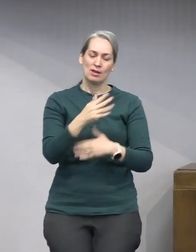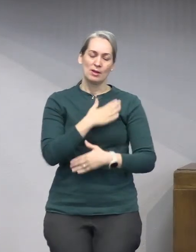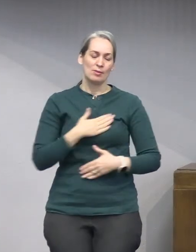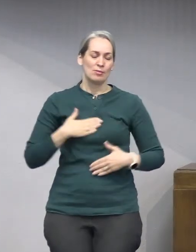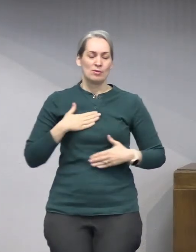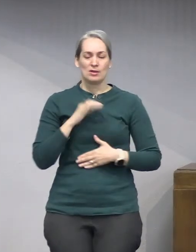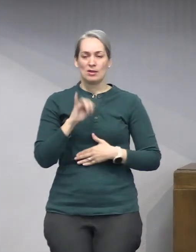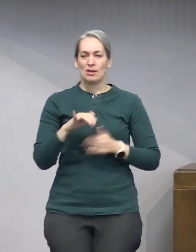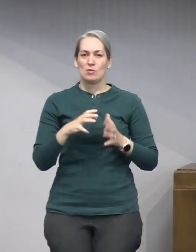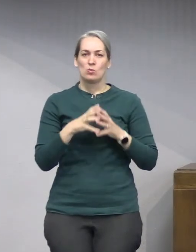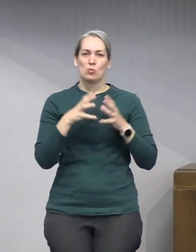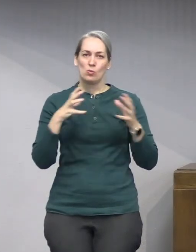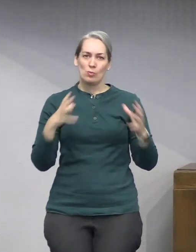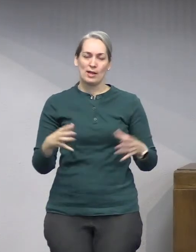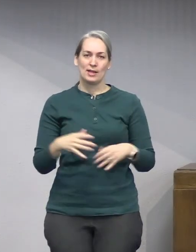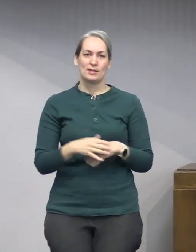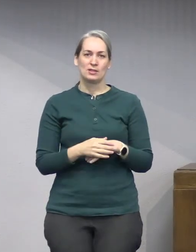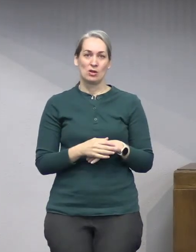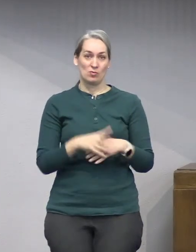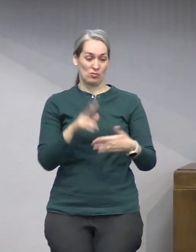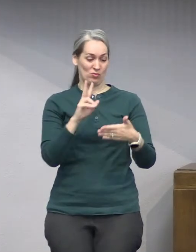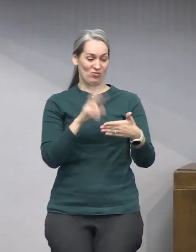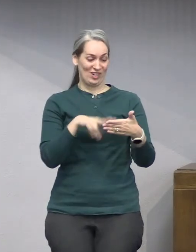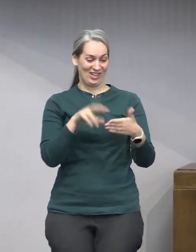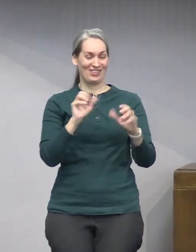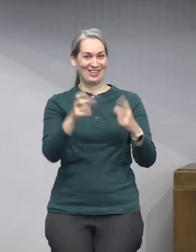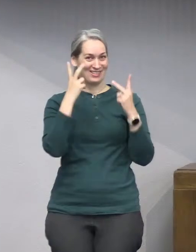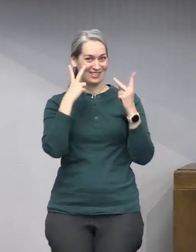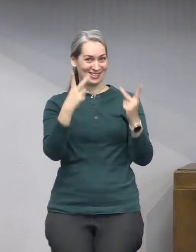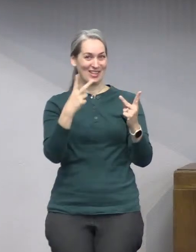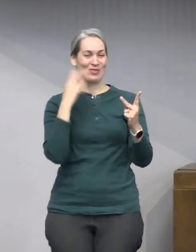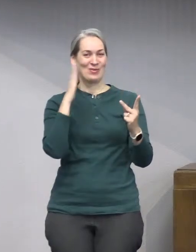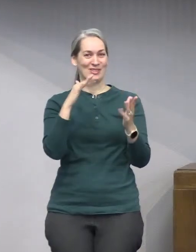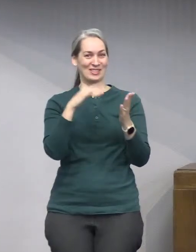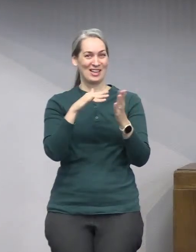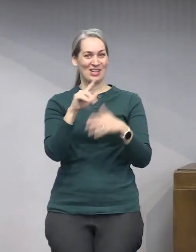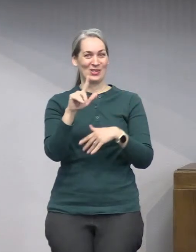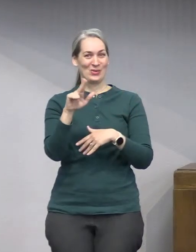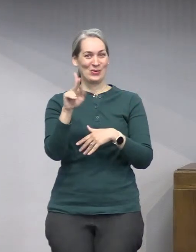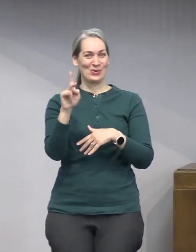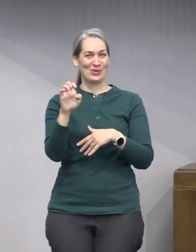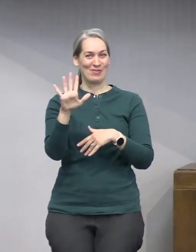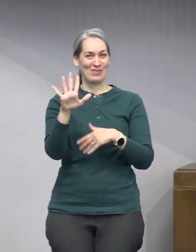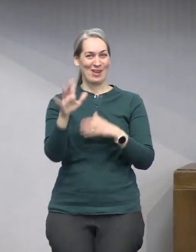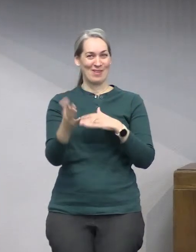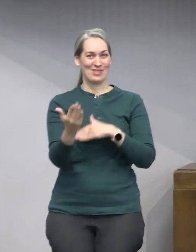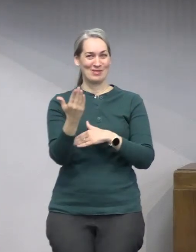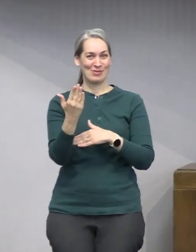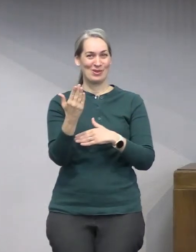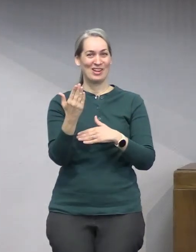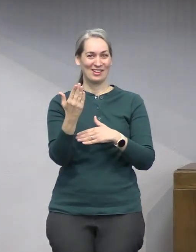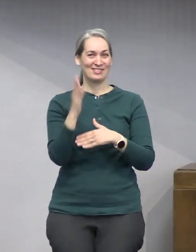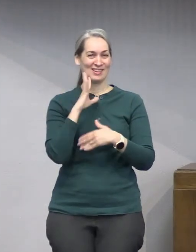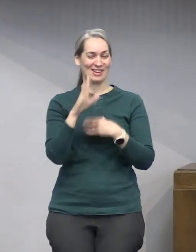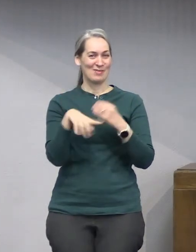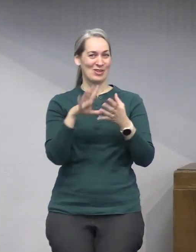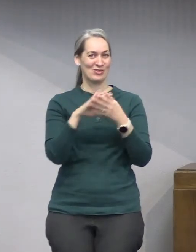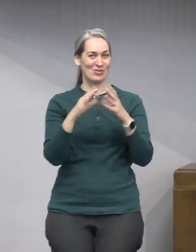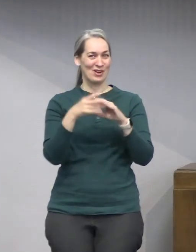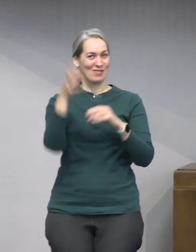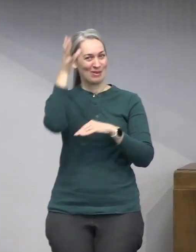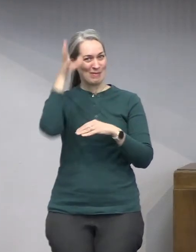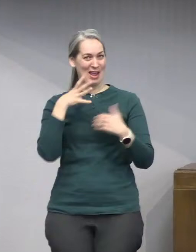much. From the reading, you can tell that we're going to be in Luke chapter 5 this morning, and we're going to be talking about the story of the man